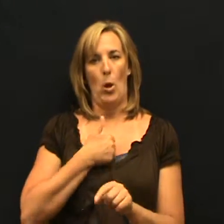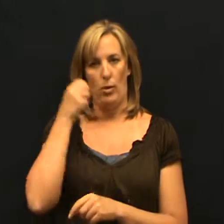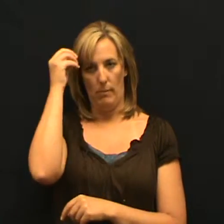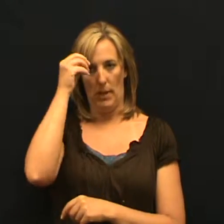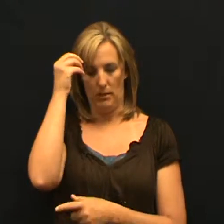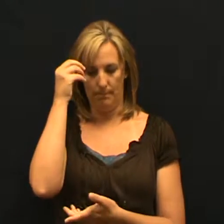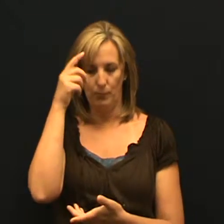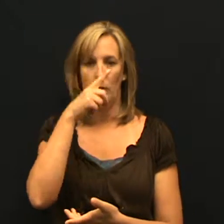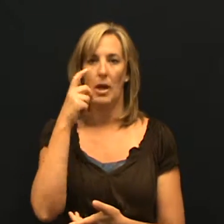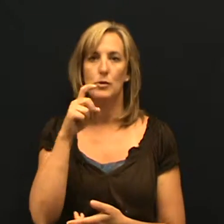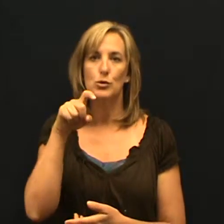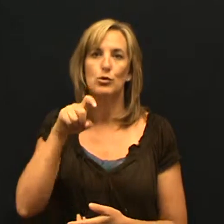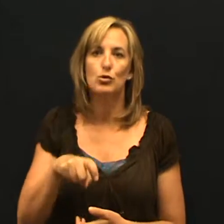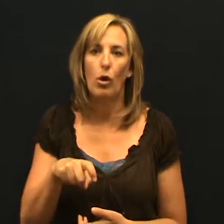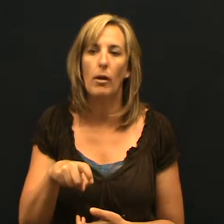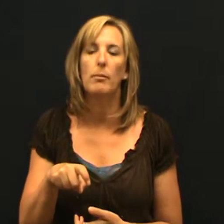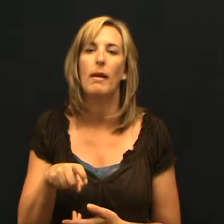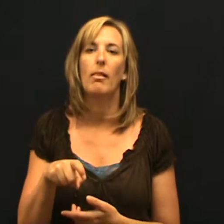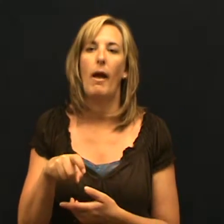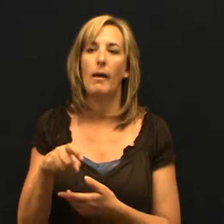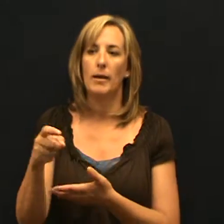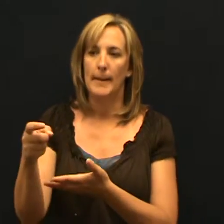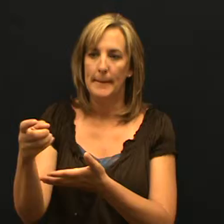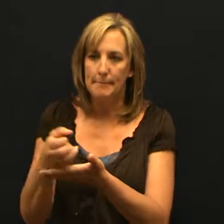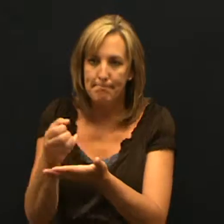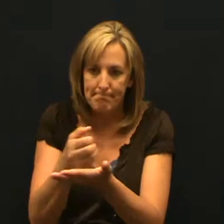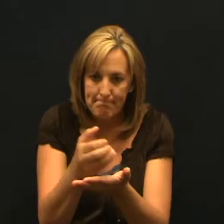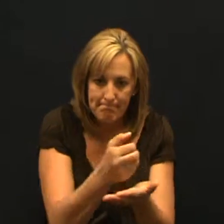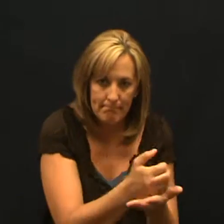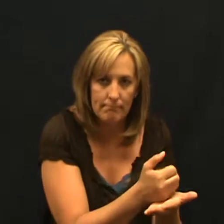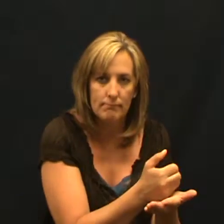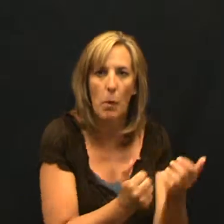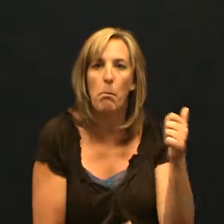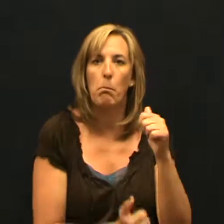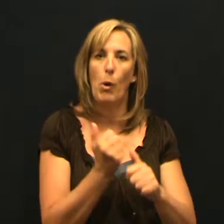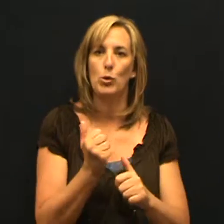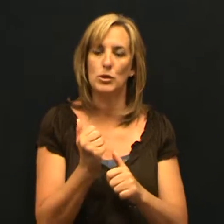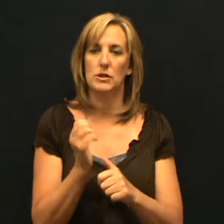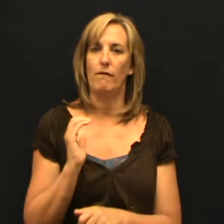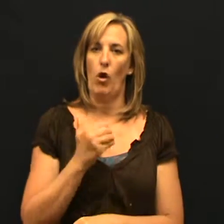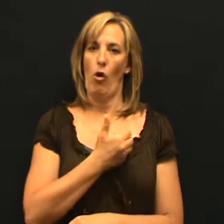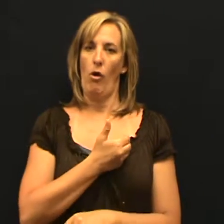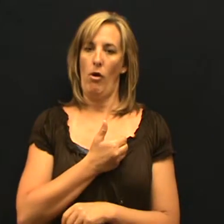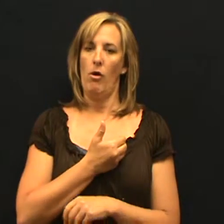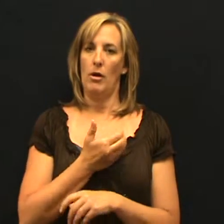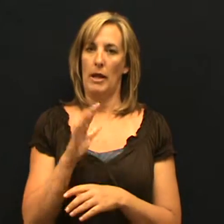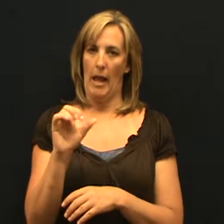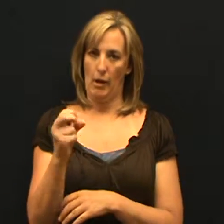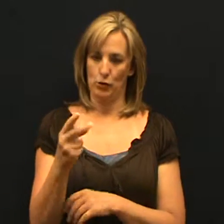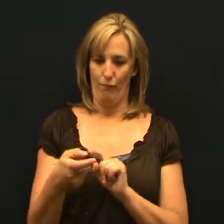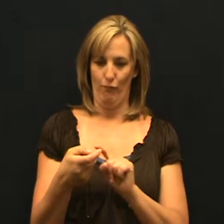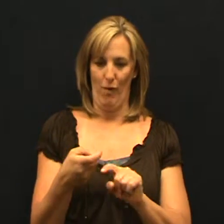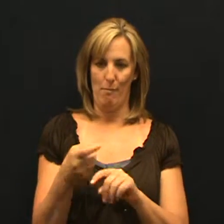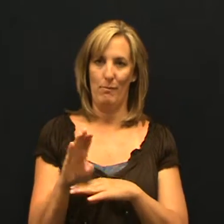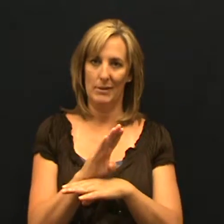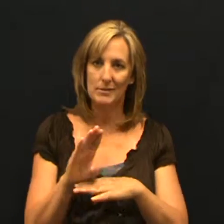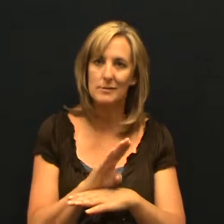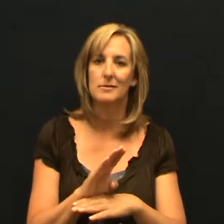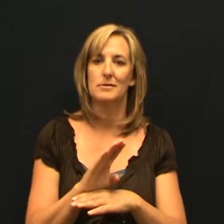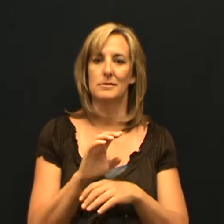to be generating the majority of our cash from a business, from operations. That's what we're in business to do. So